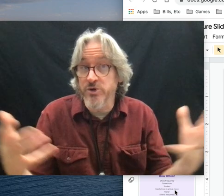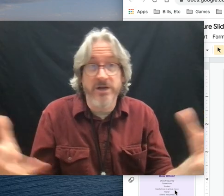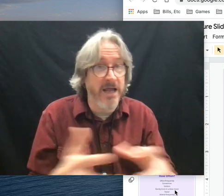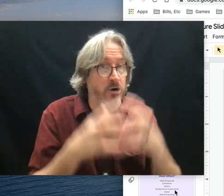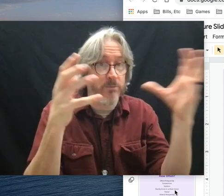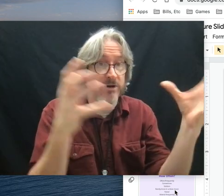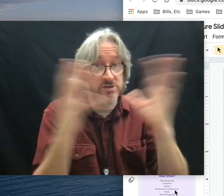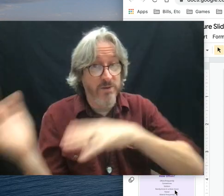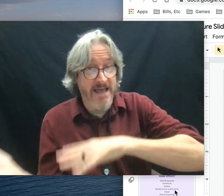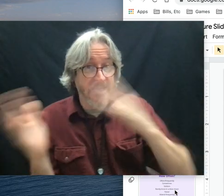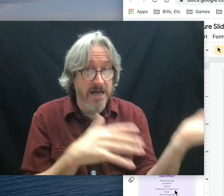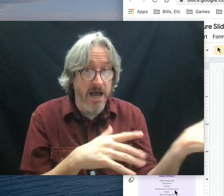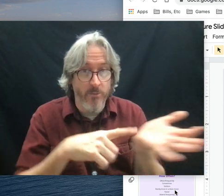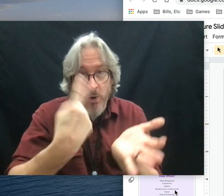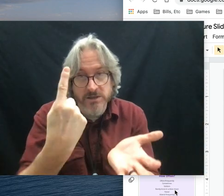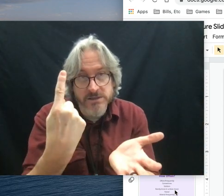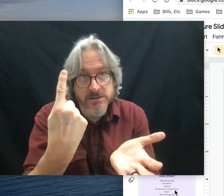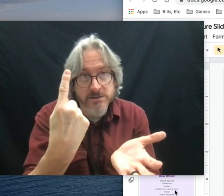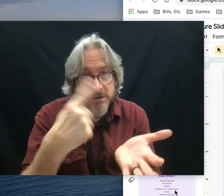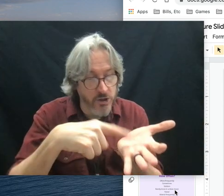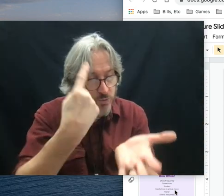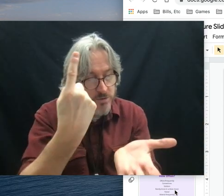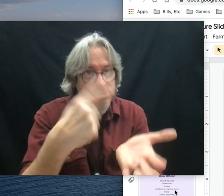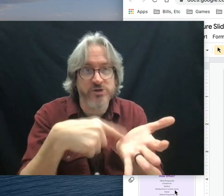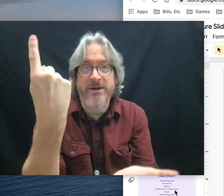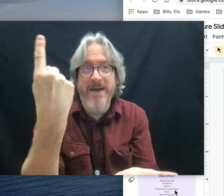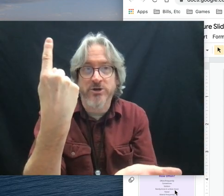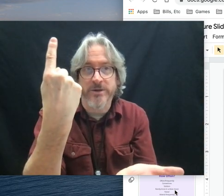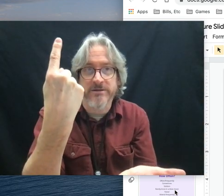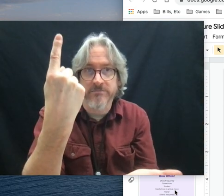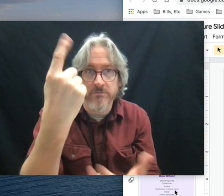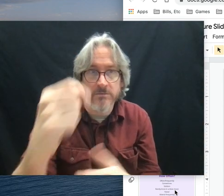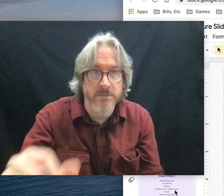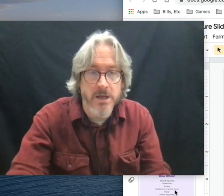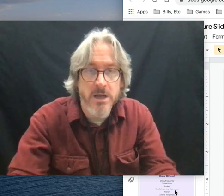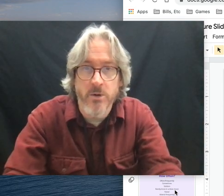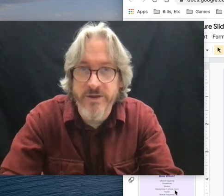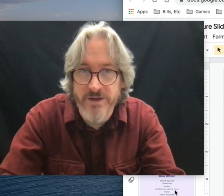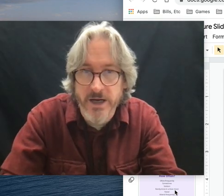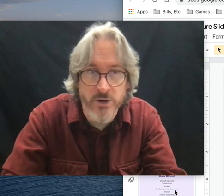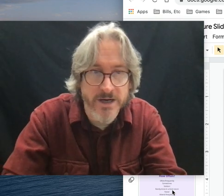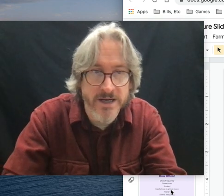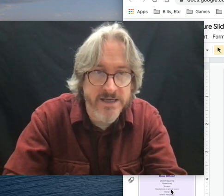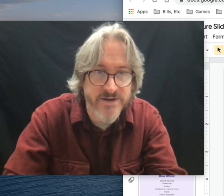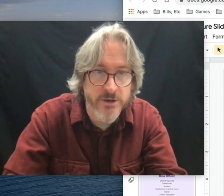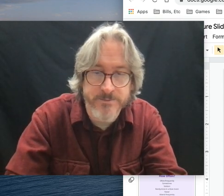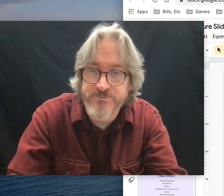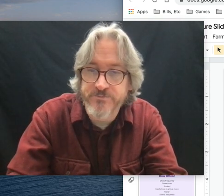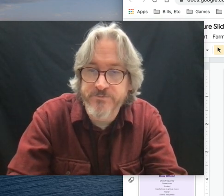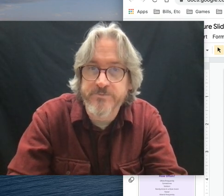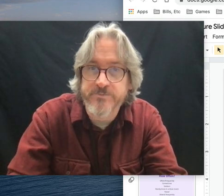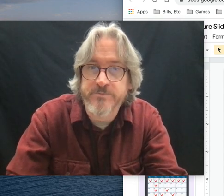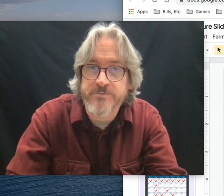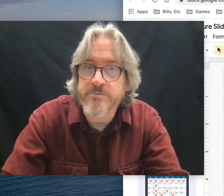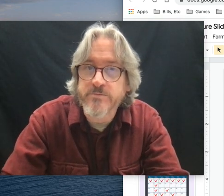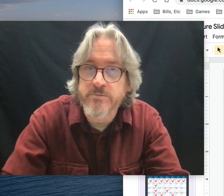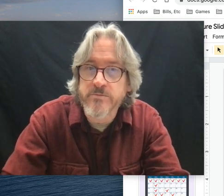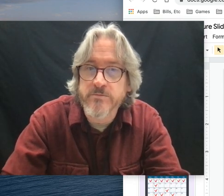So you can incorporate those with any time once. So strike a match with your index finger.